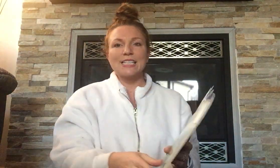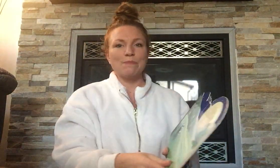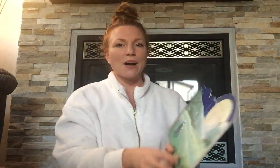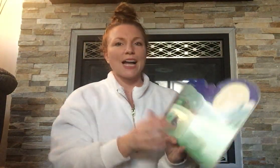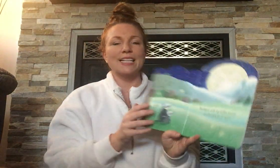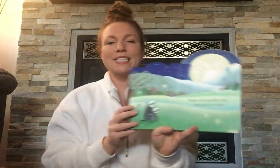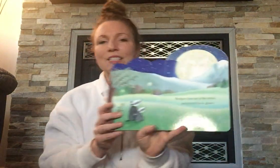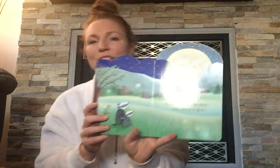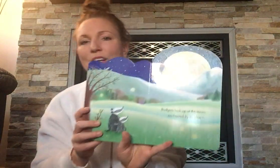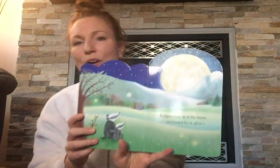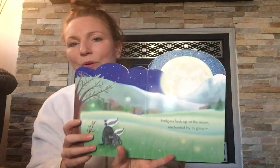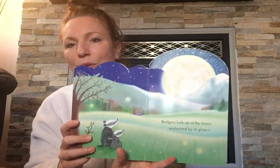Enchanted by its glow.